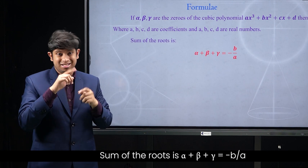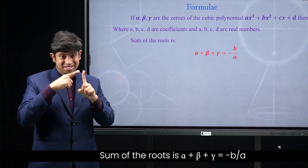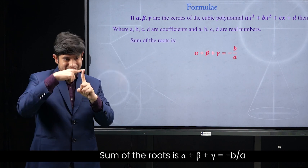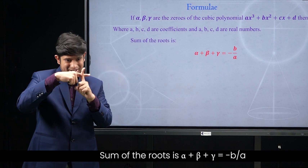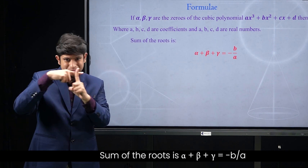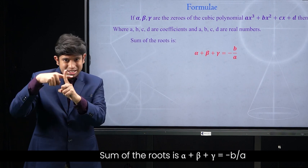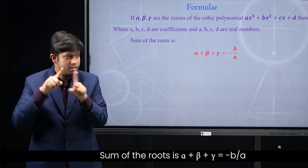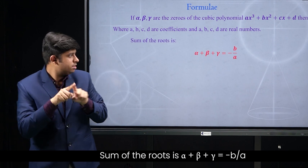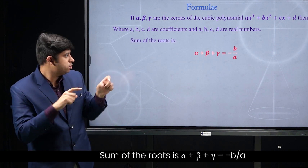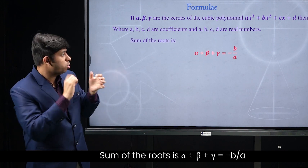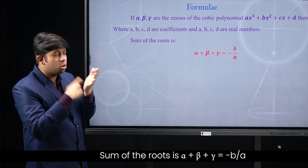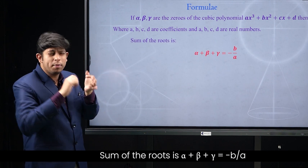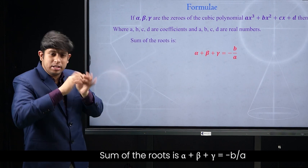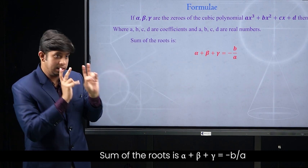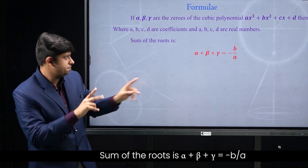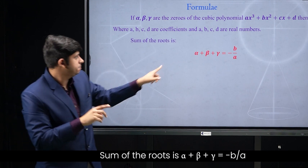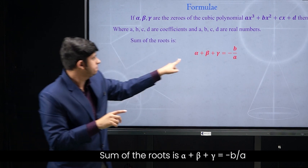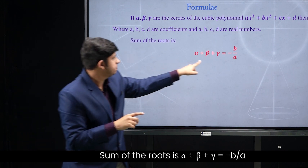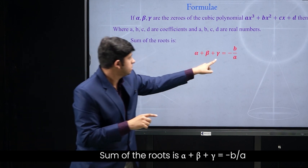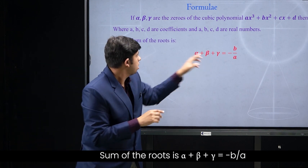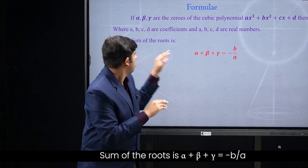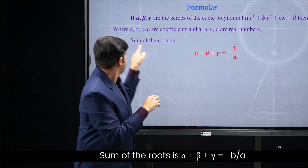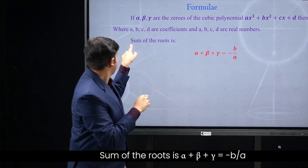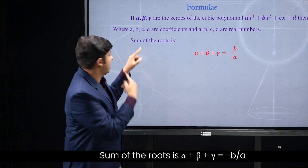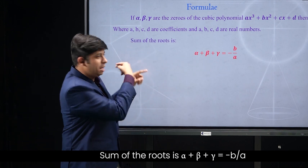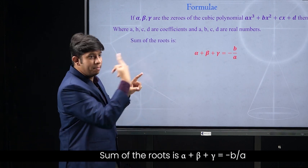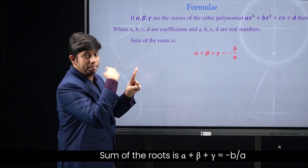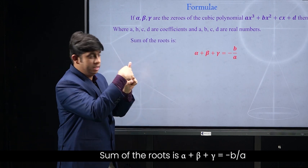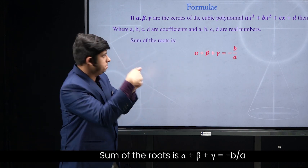Sum of the roots is alpha plus beta plus gamma is equal to minus b by a.